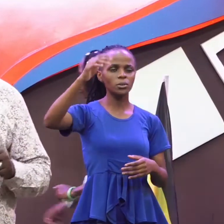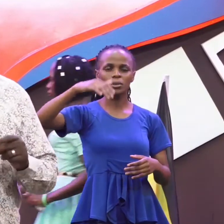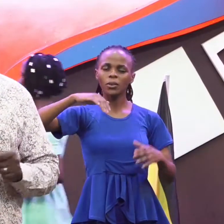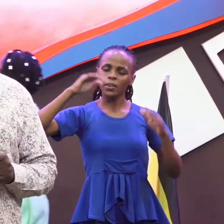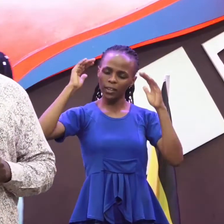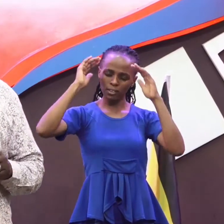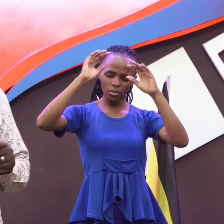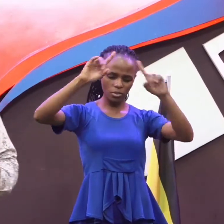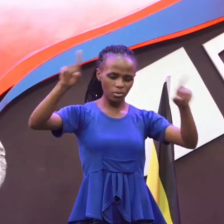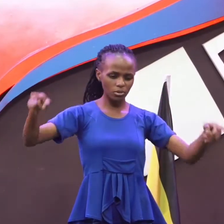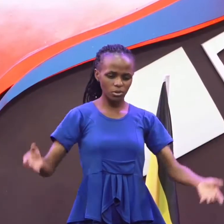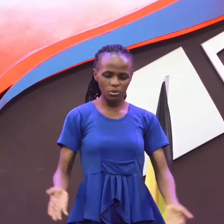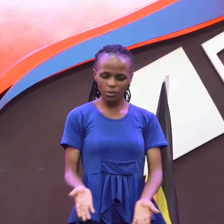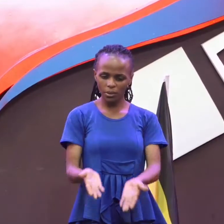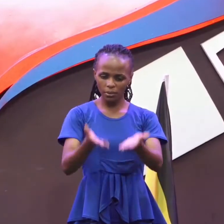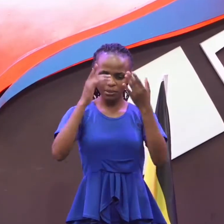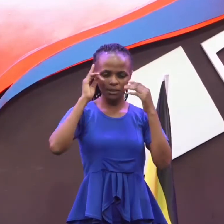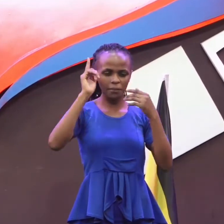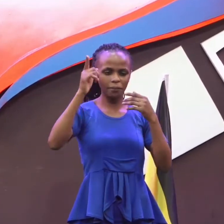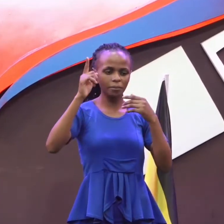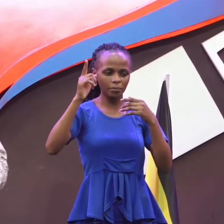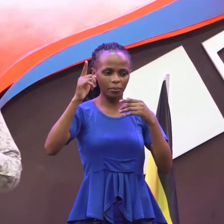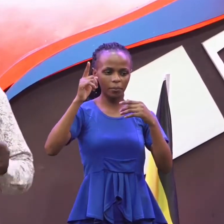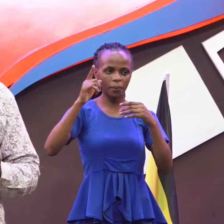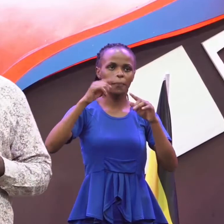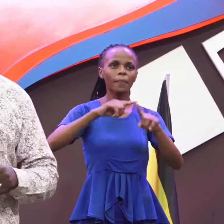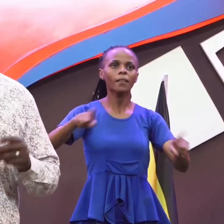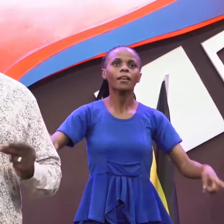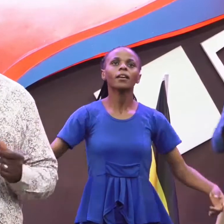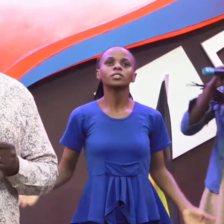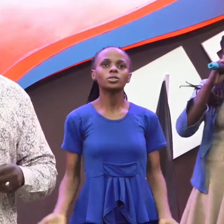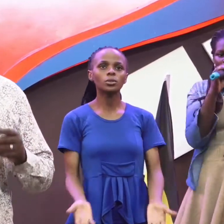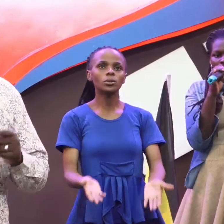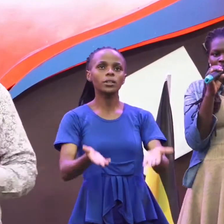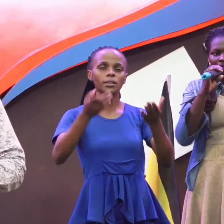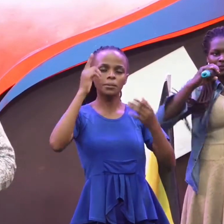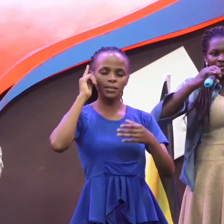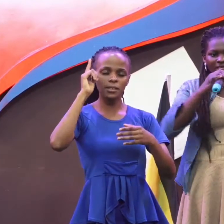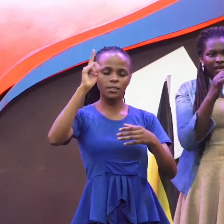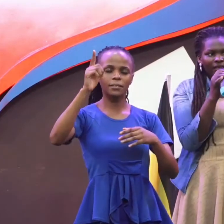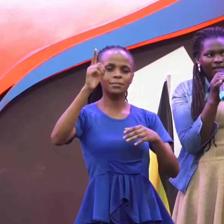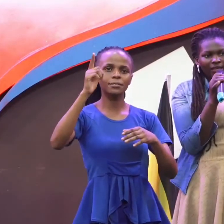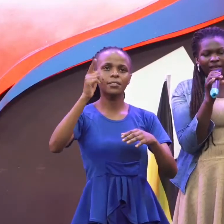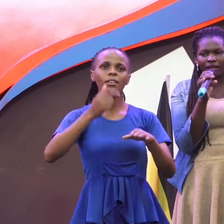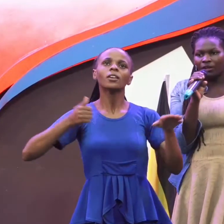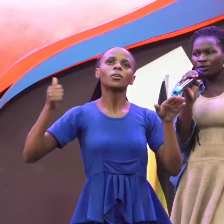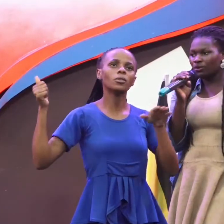waguru enyo tukuyimusa tukuyimusa tukuyimusa